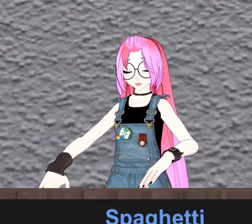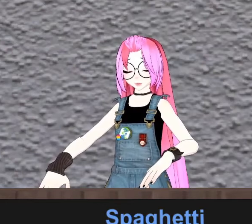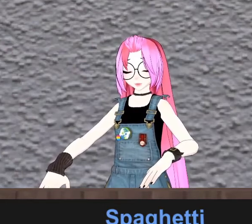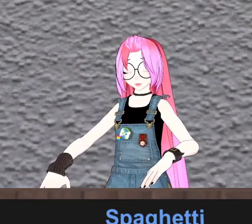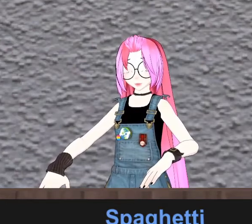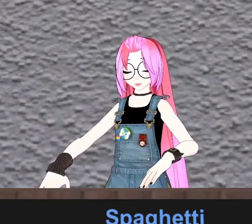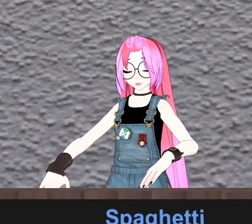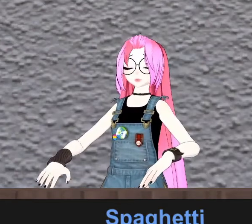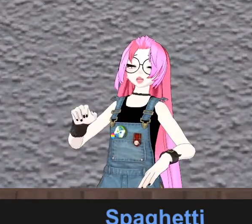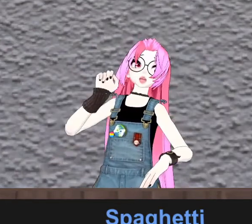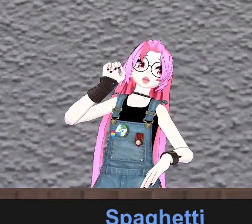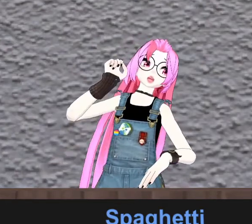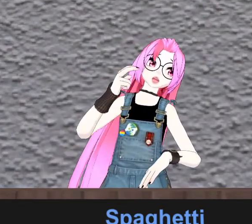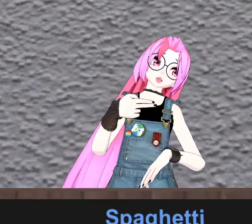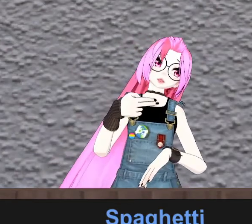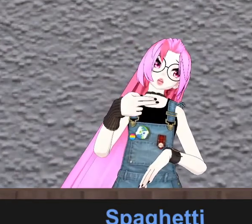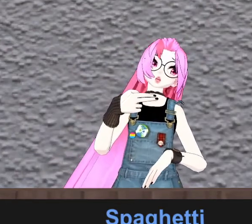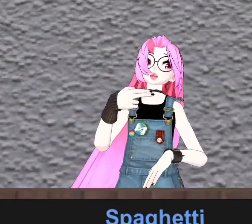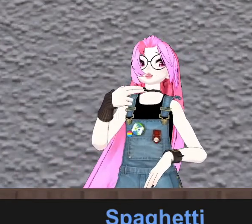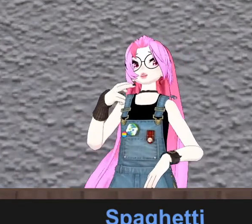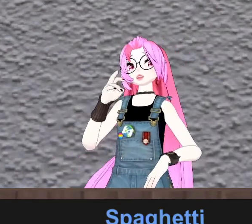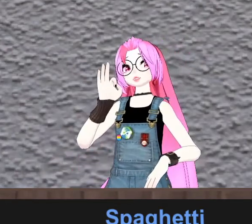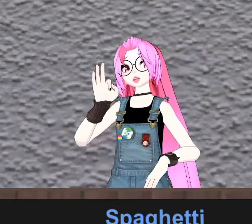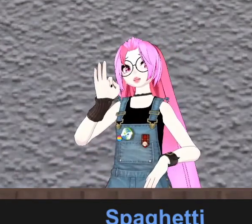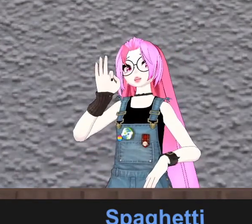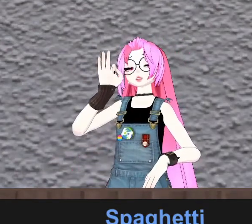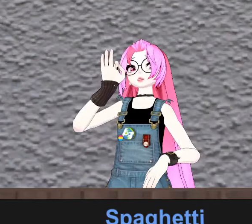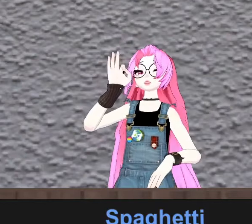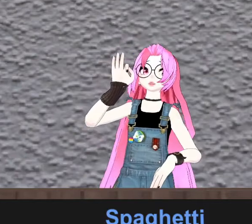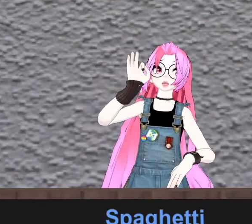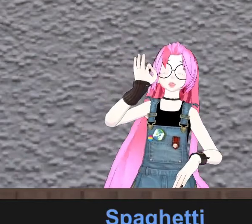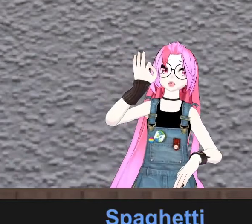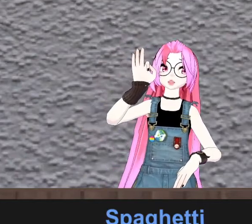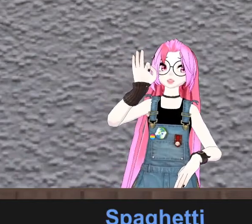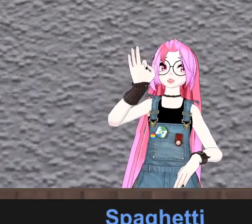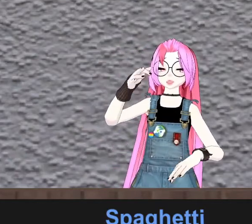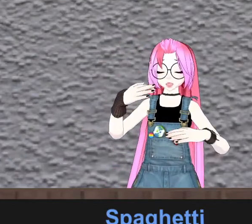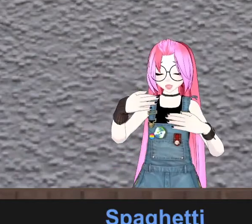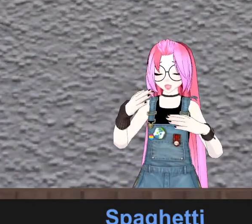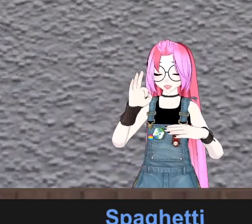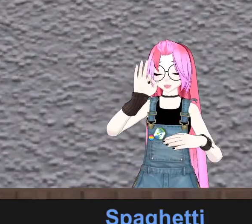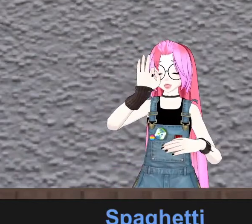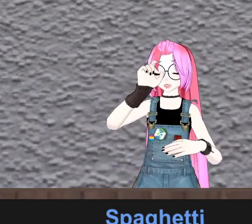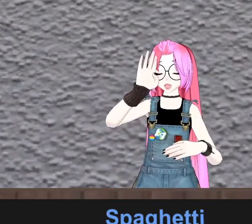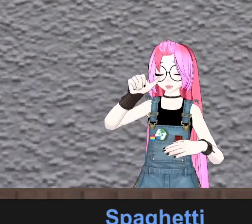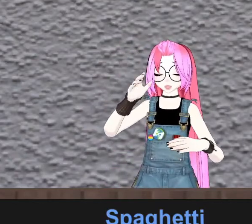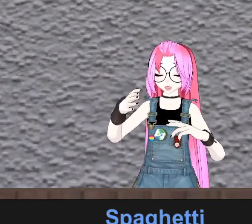yeah. Oh! They were talking about camping I thought you meant signs, like and I really like okay. that one. Okay, I thought you meant No. like folding, like No, fabric, that's- and